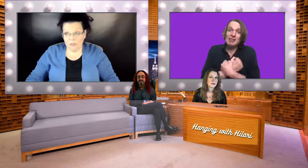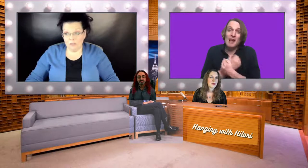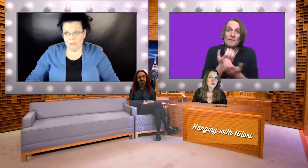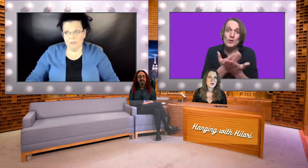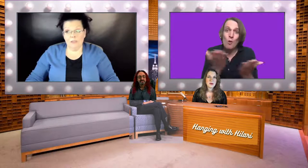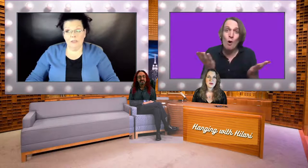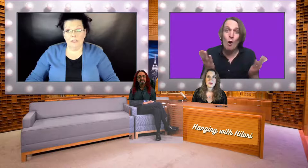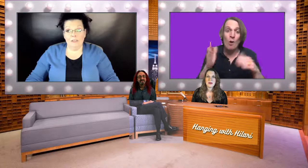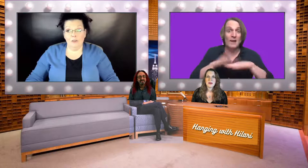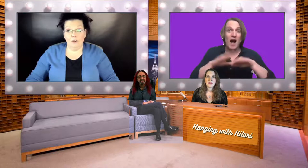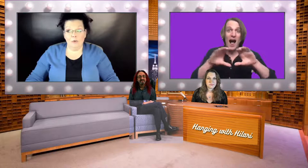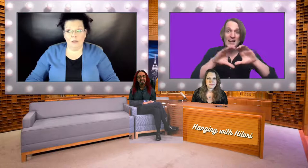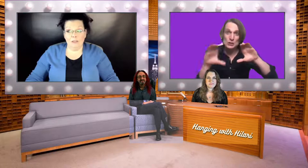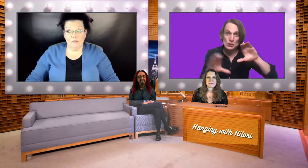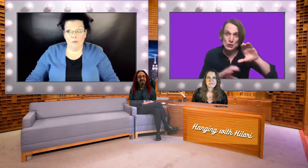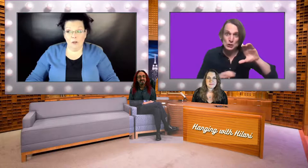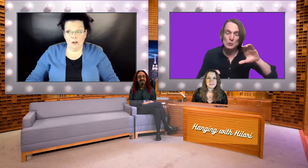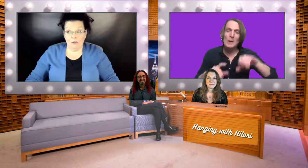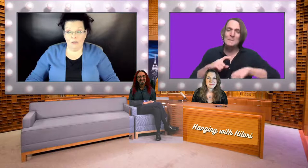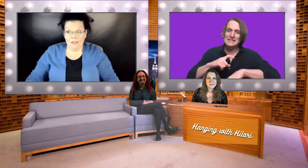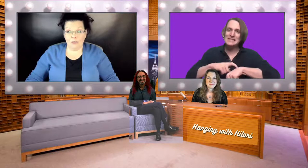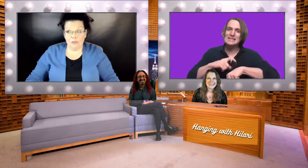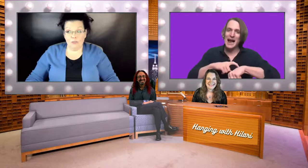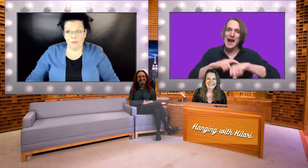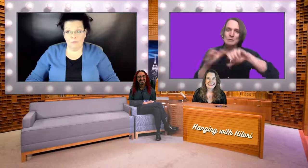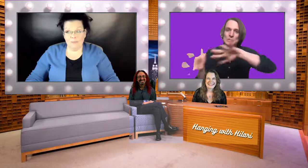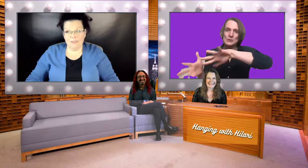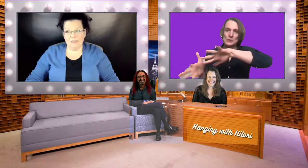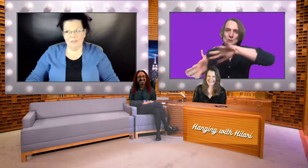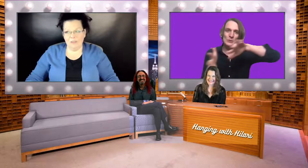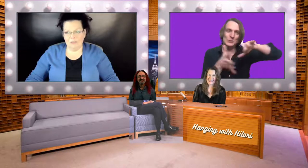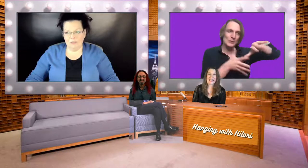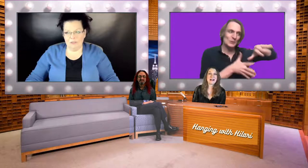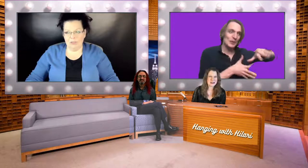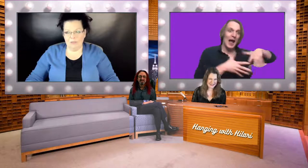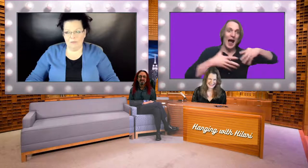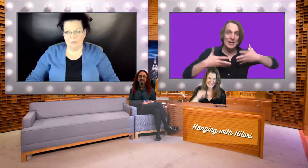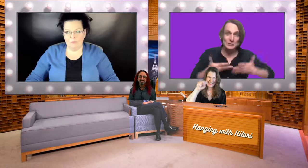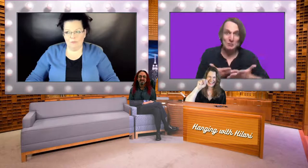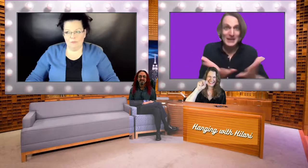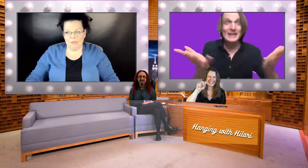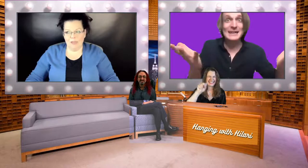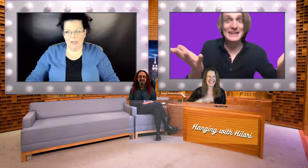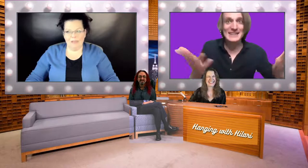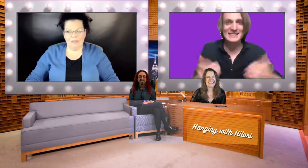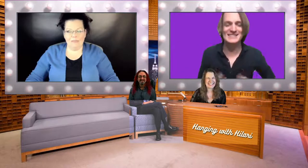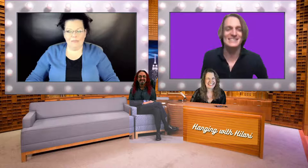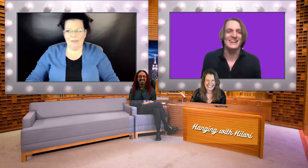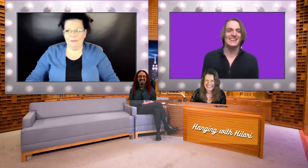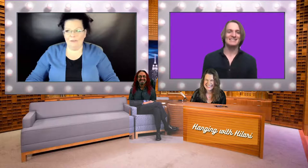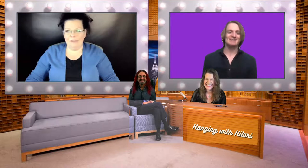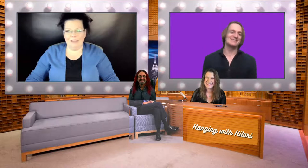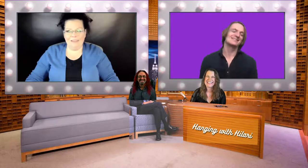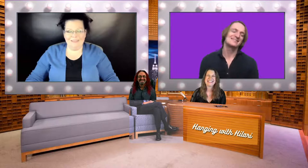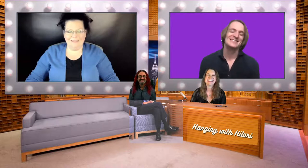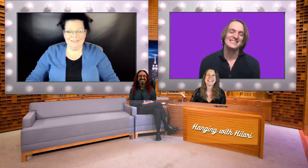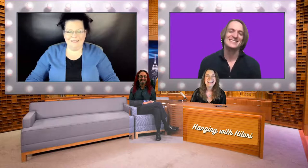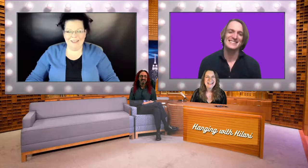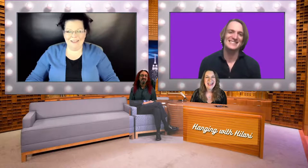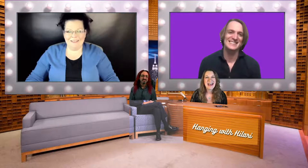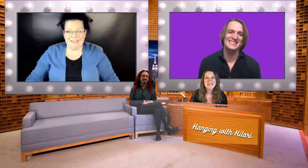work, and, you know, I love you all on Zoom, but it is very much time to put Zoom aside and be out there